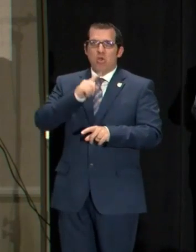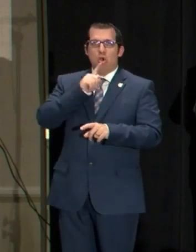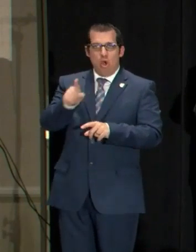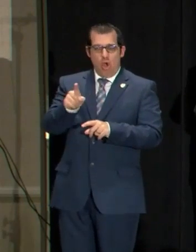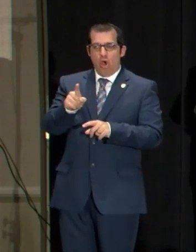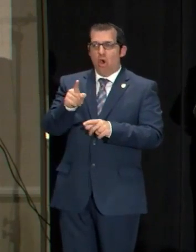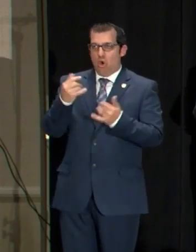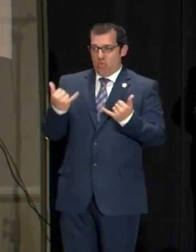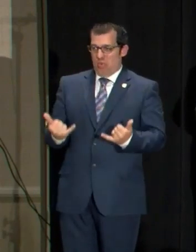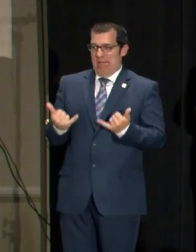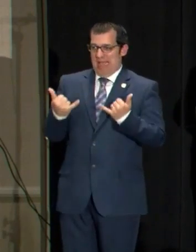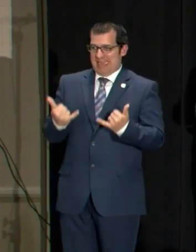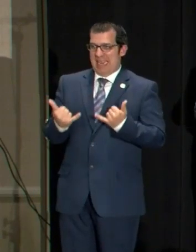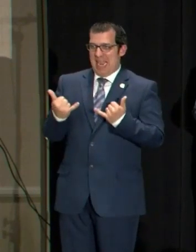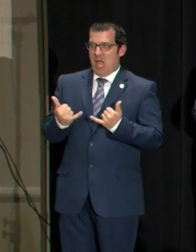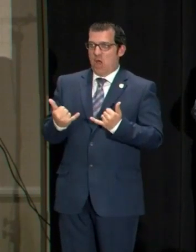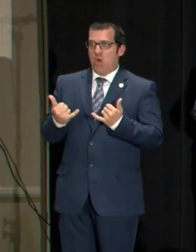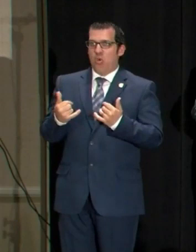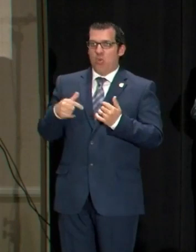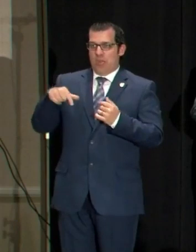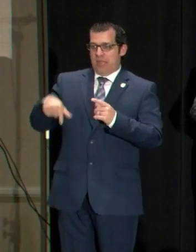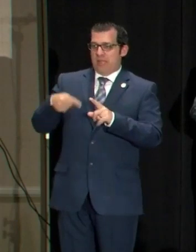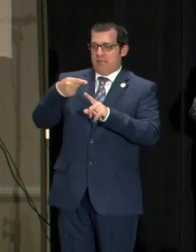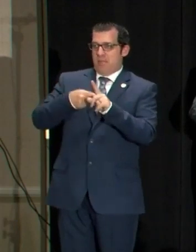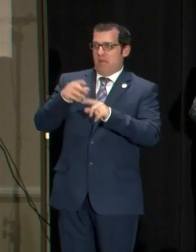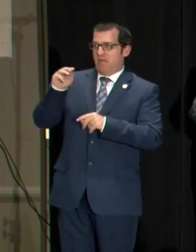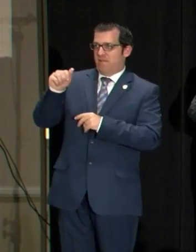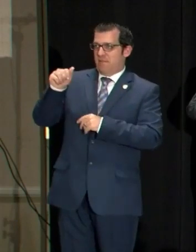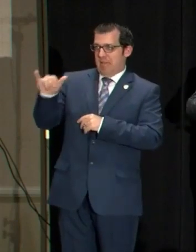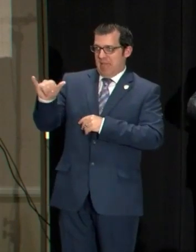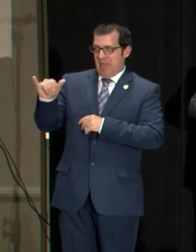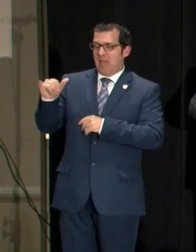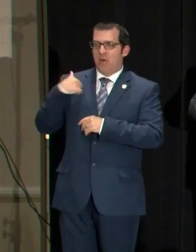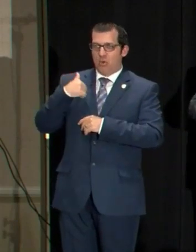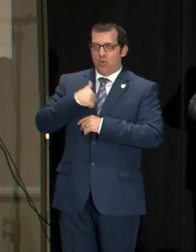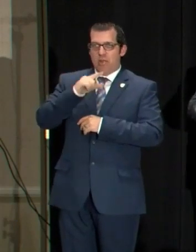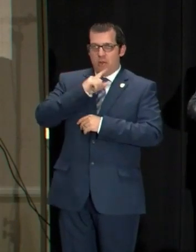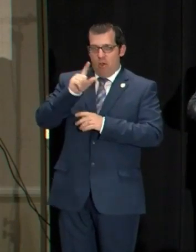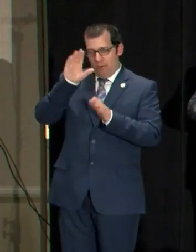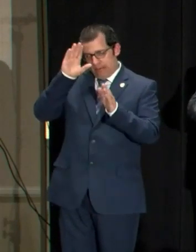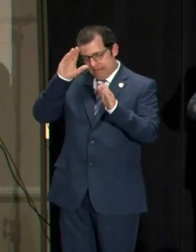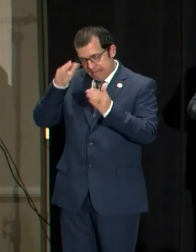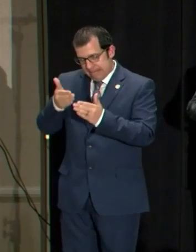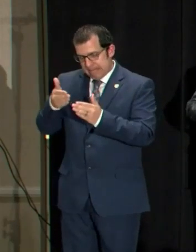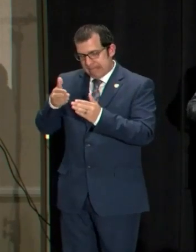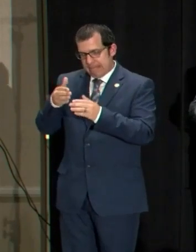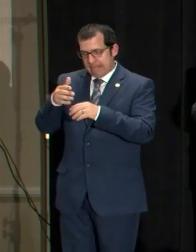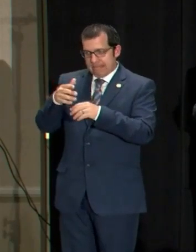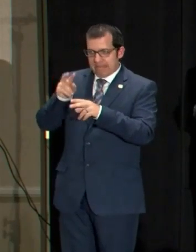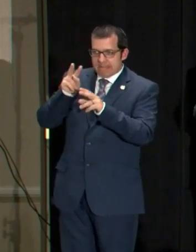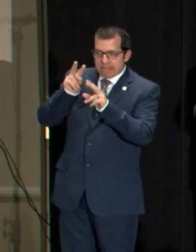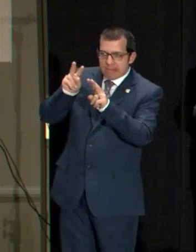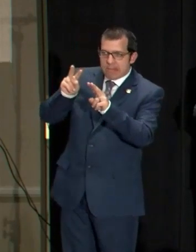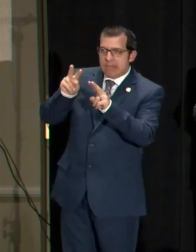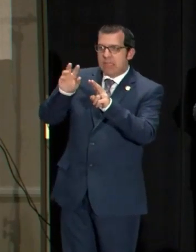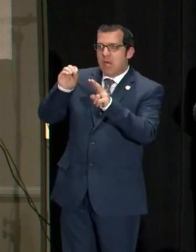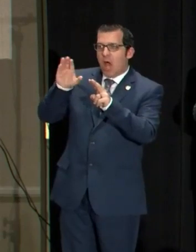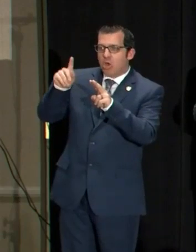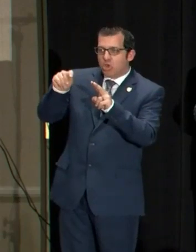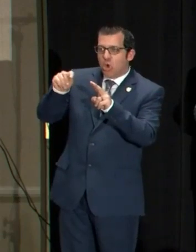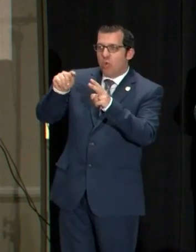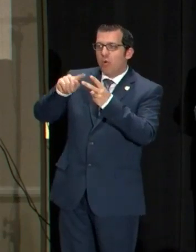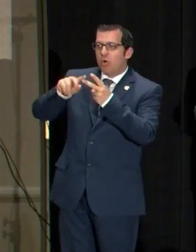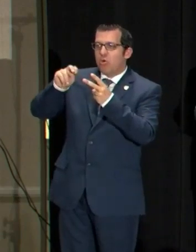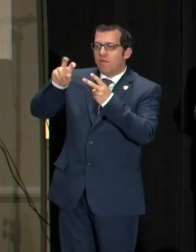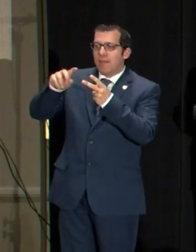lot of time right now here in the month of May looking at October, November, and December